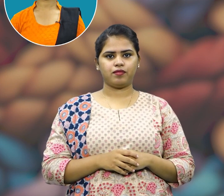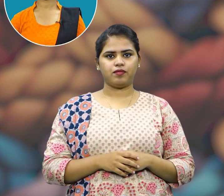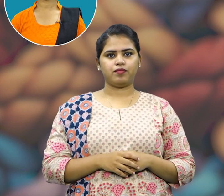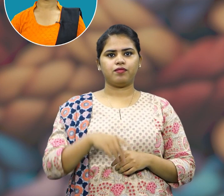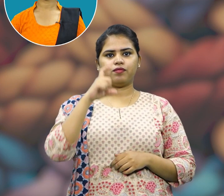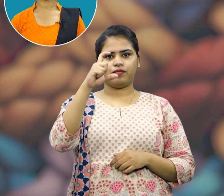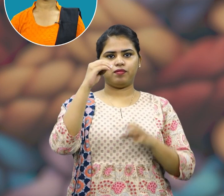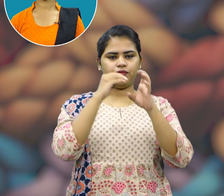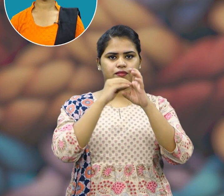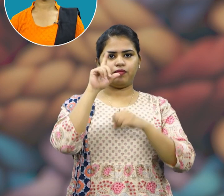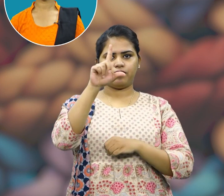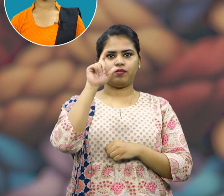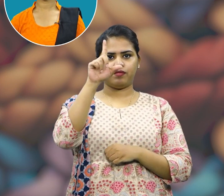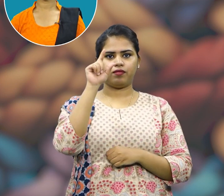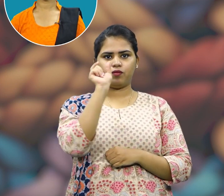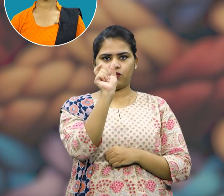cellulose,